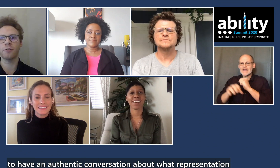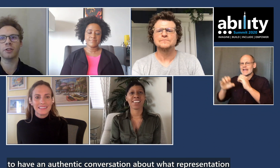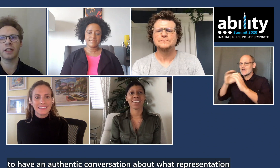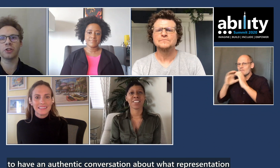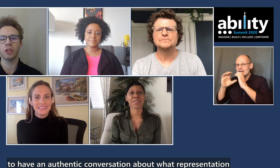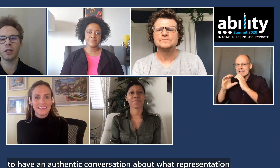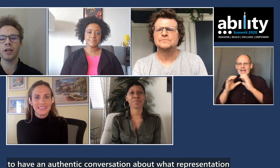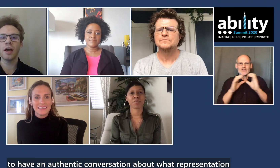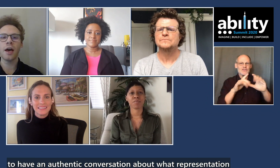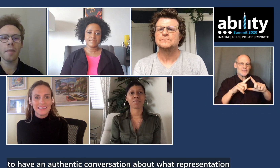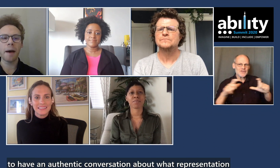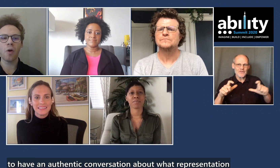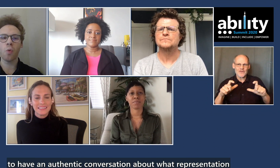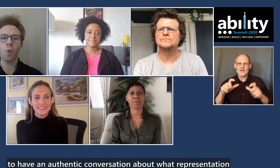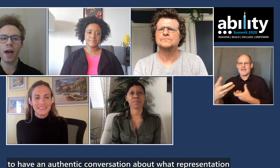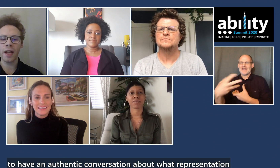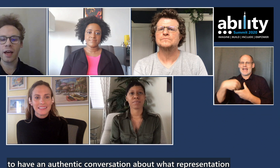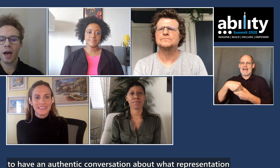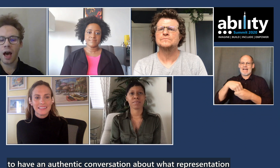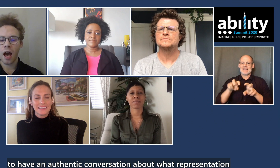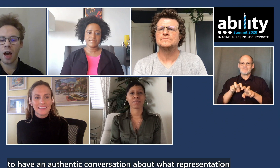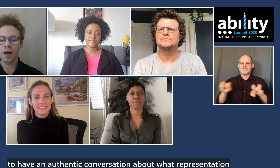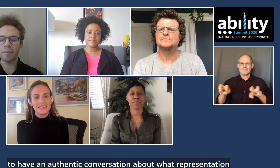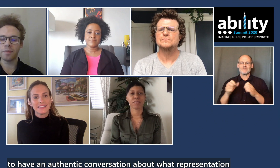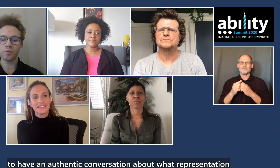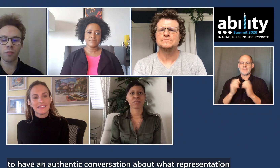authentic conversation about what